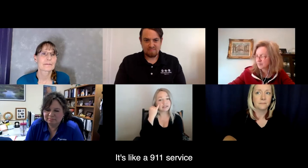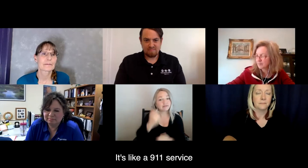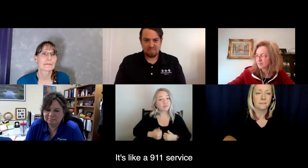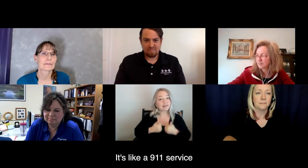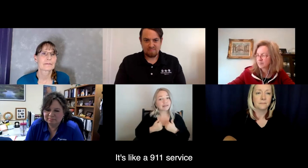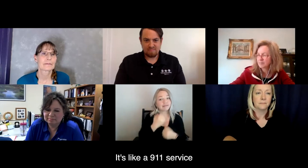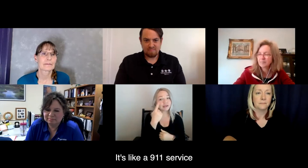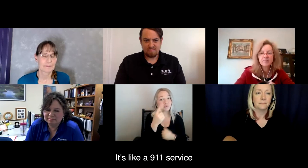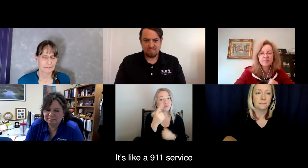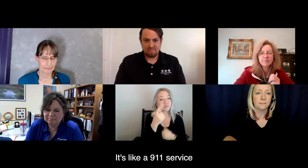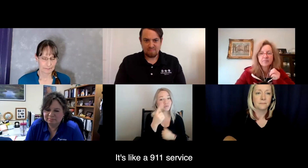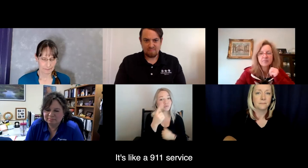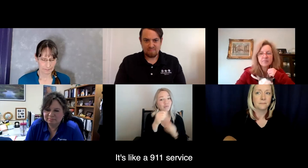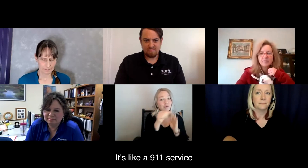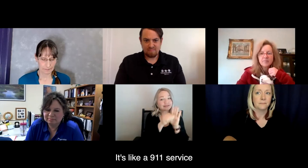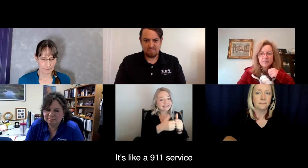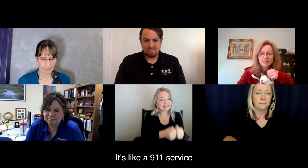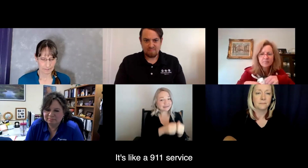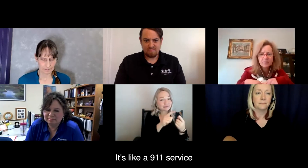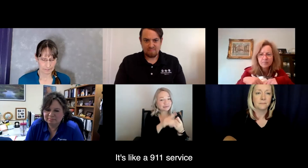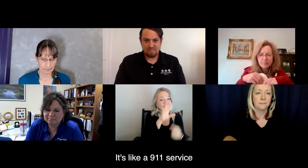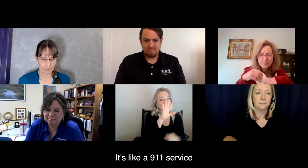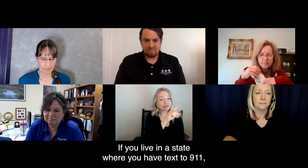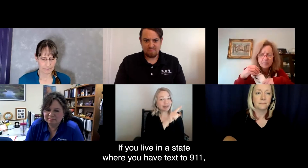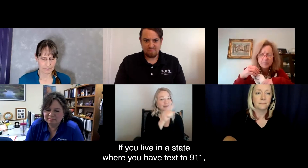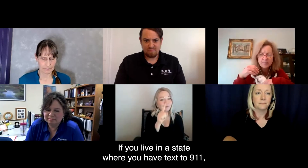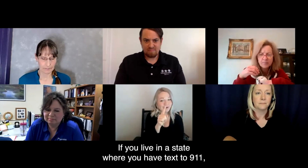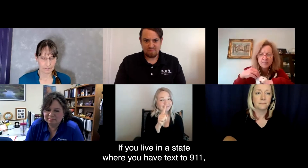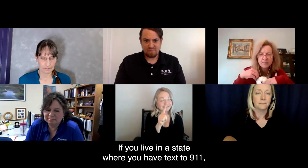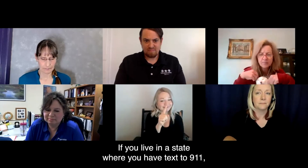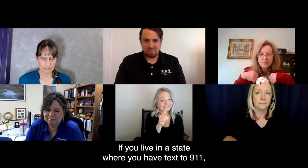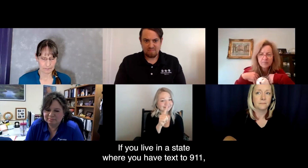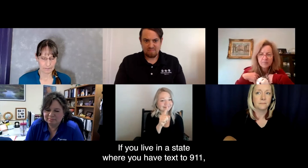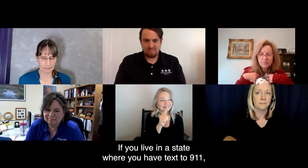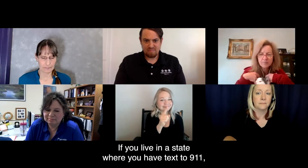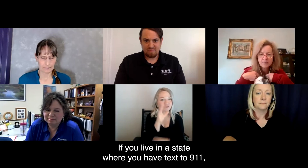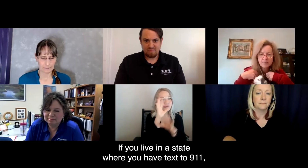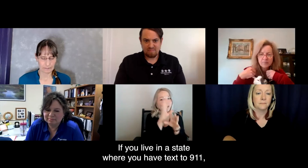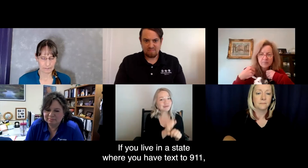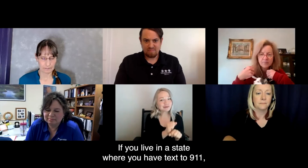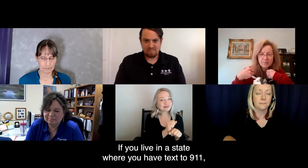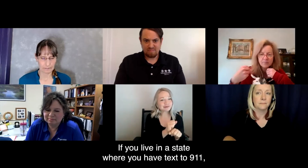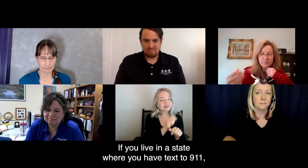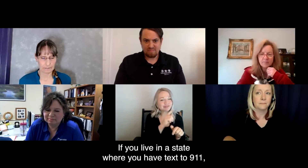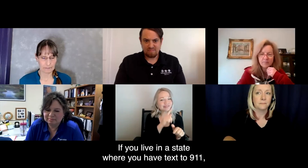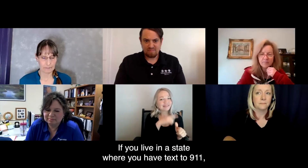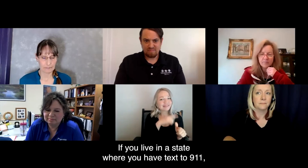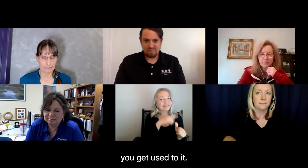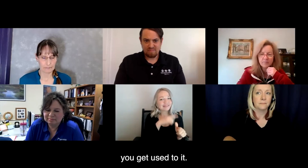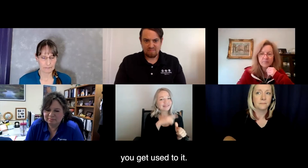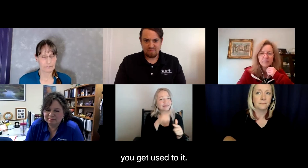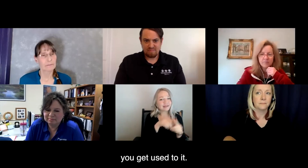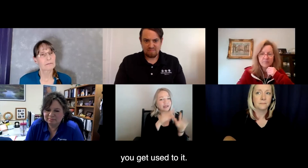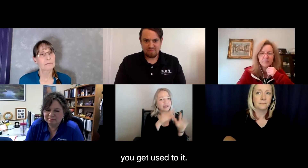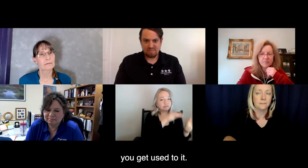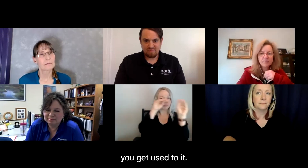it's like a 911 service. If you live in a state where you have text to 911, you